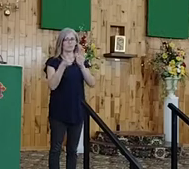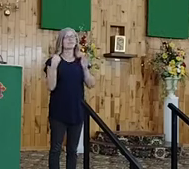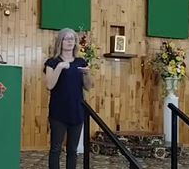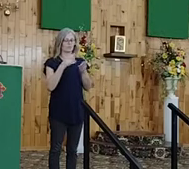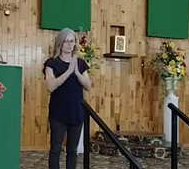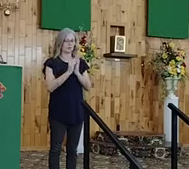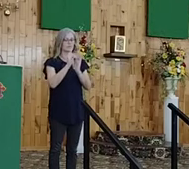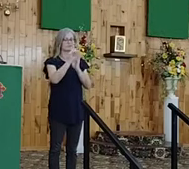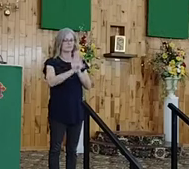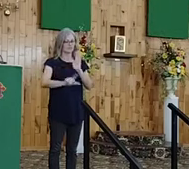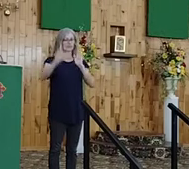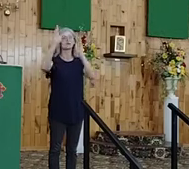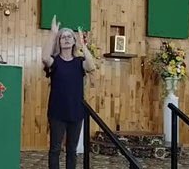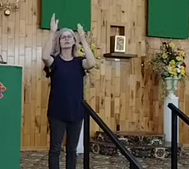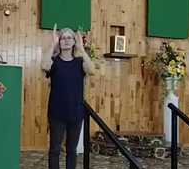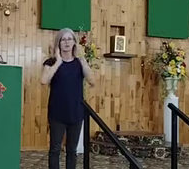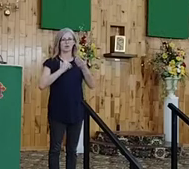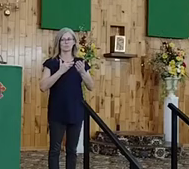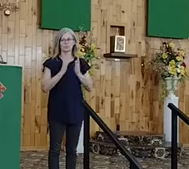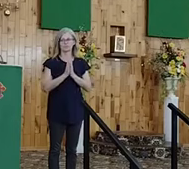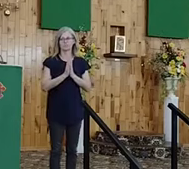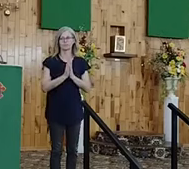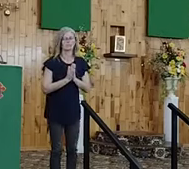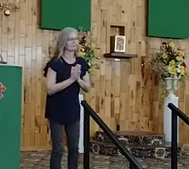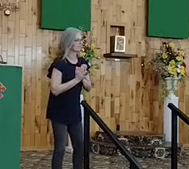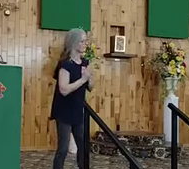pray to the Lord. Lord, hear our